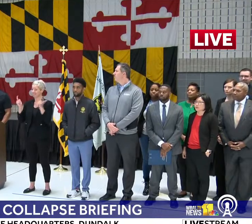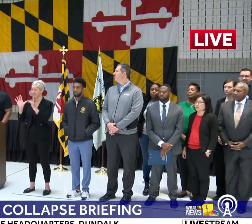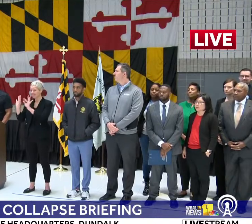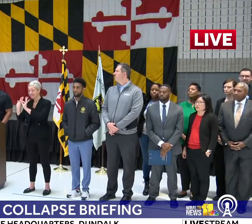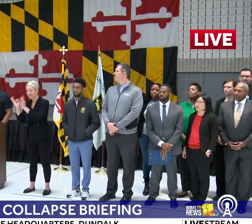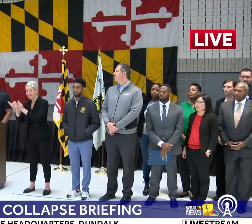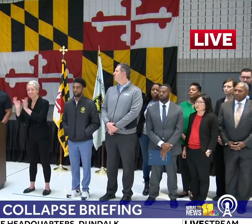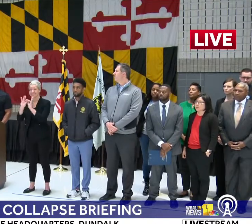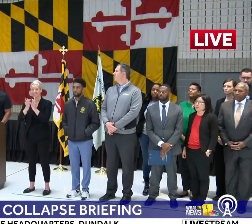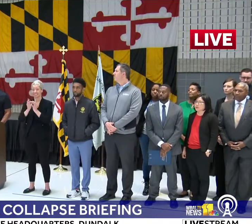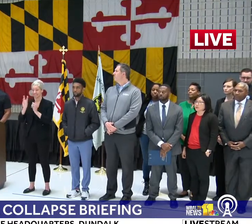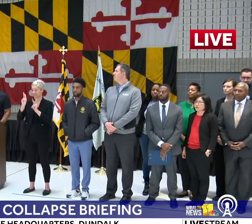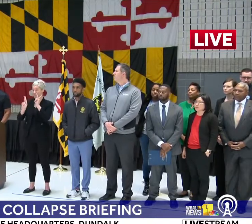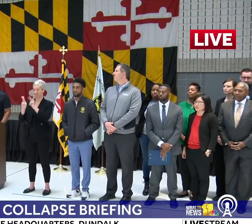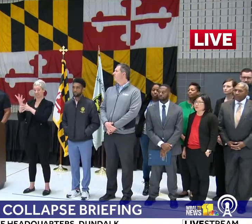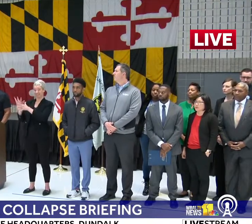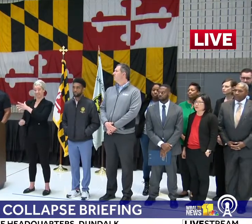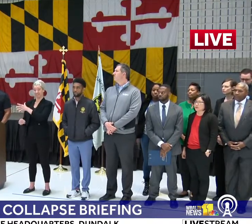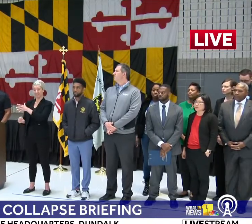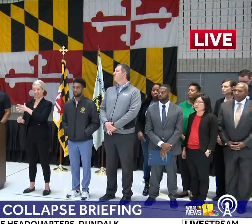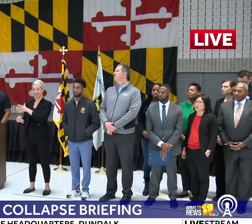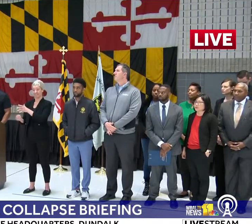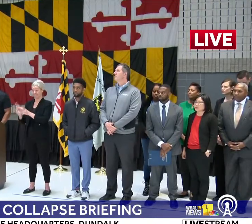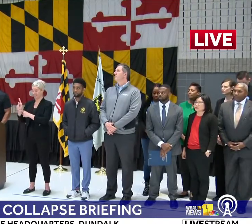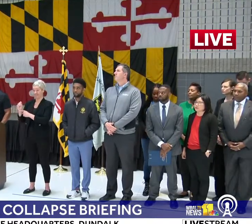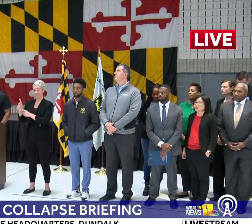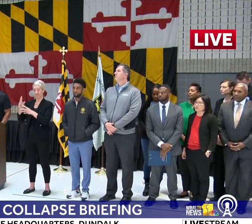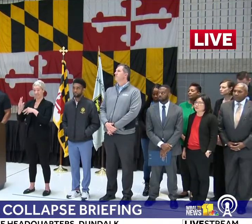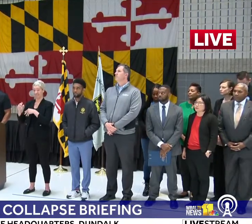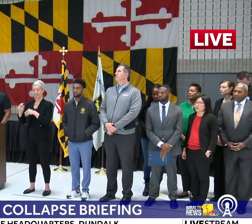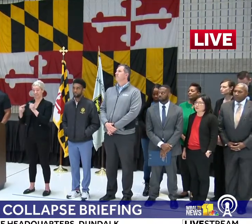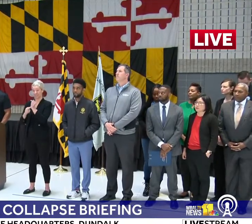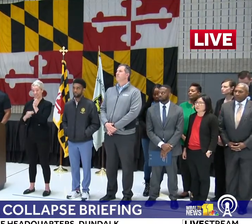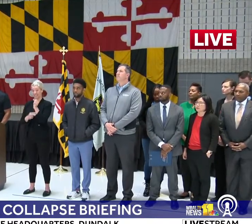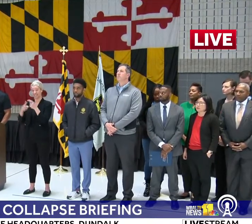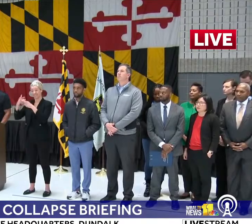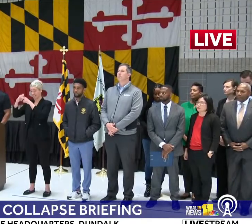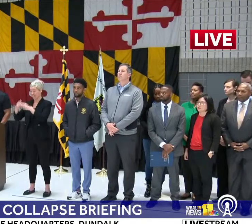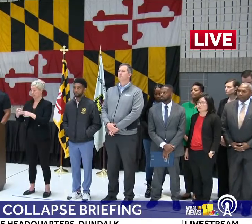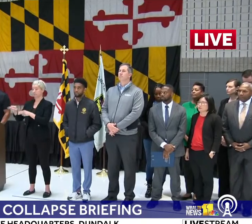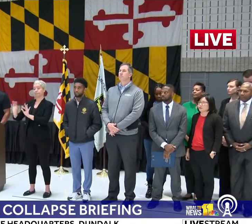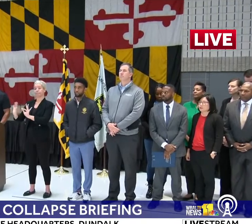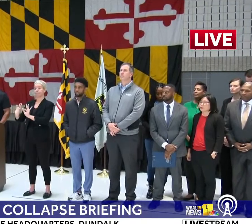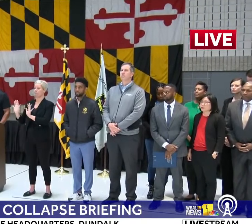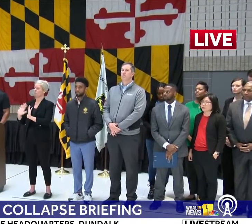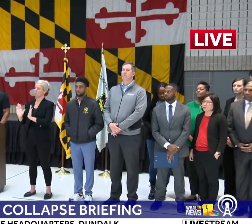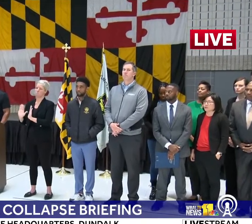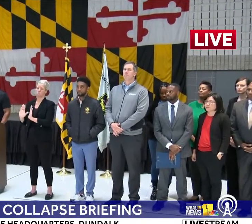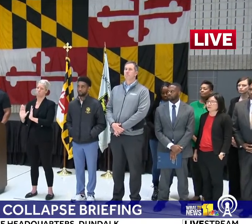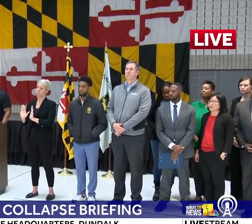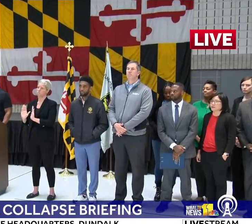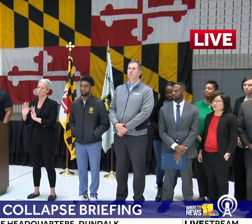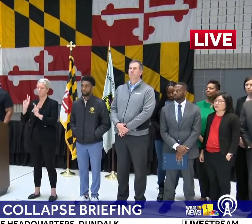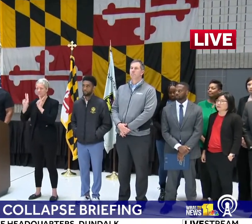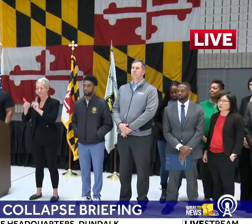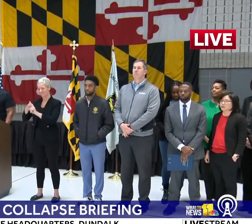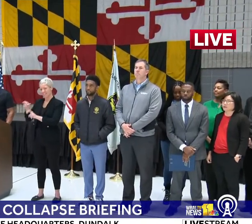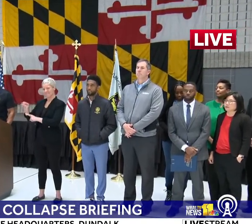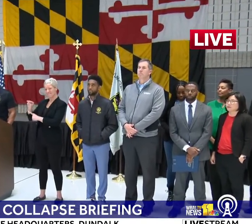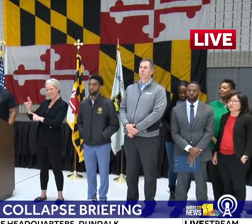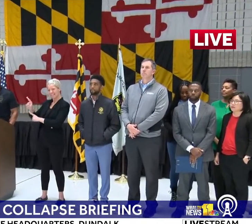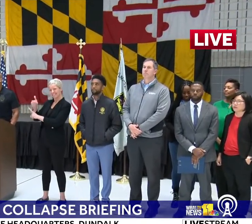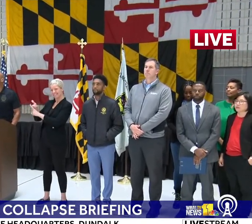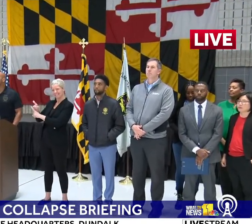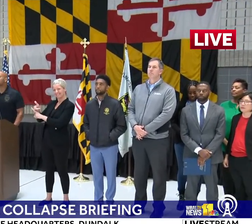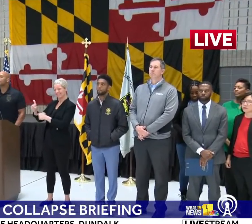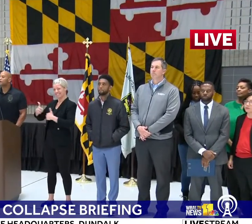six people who died when the Key Bridge fell are not just names on a paper. They were Marylanders. Their